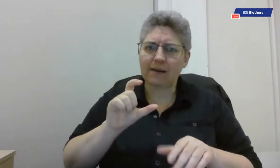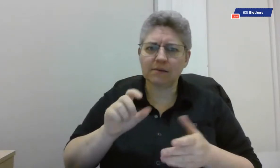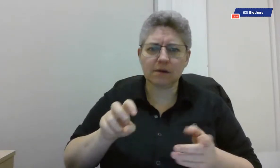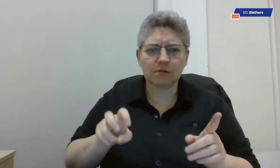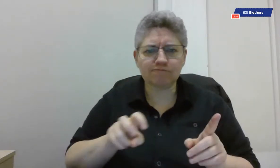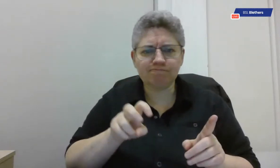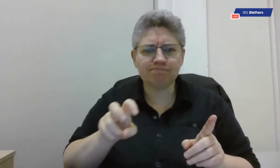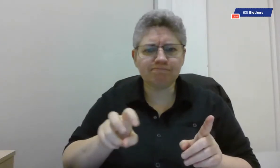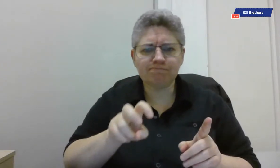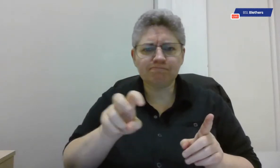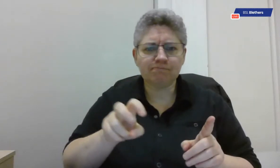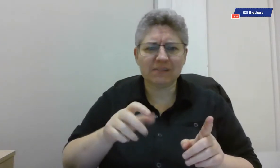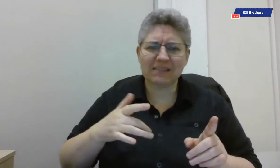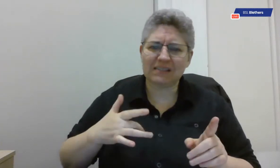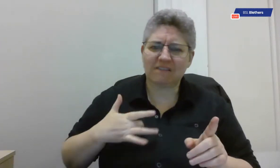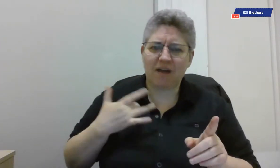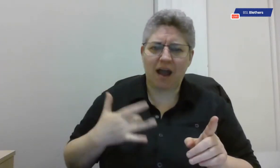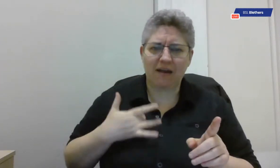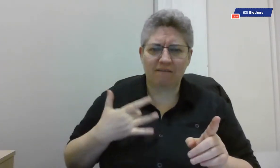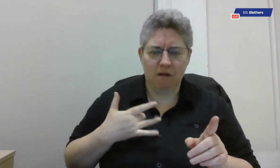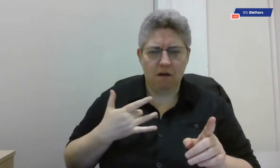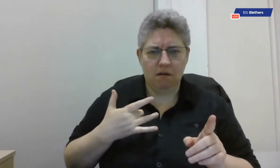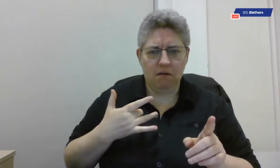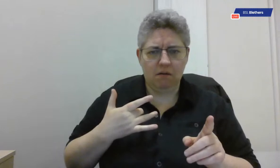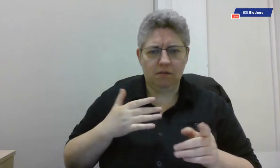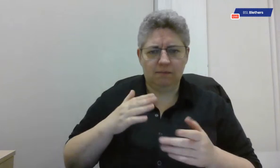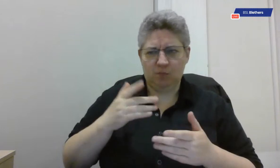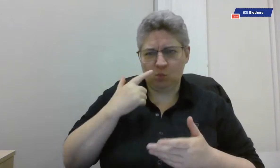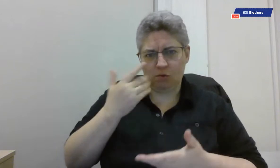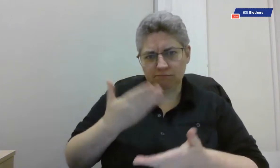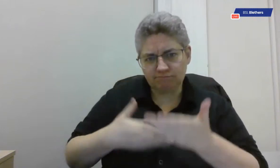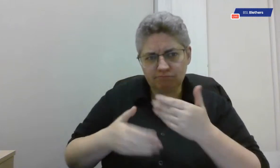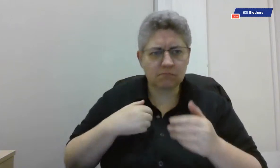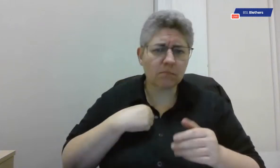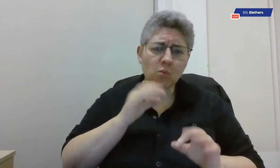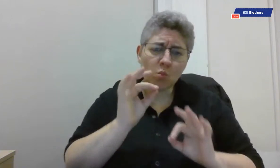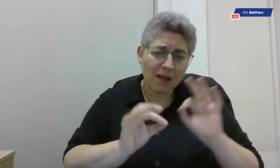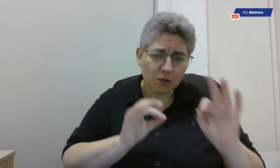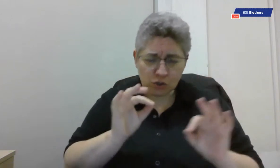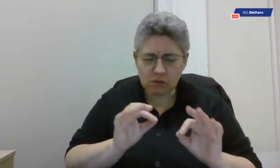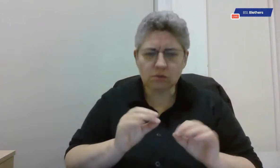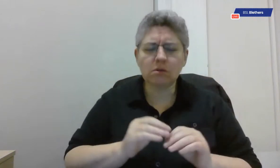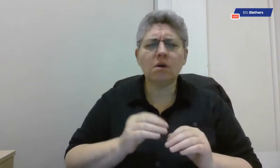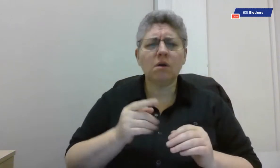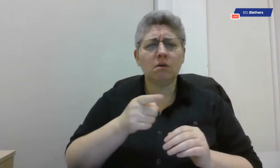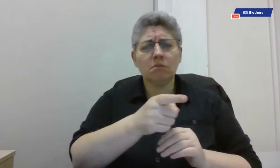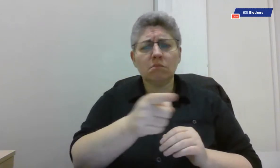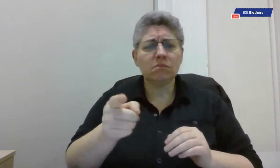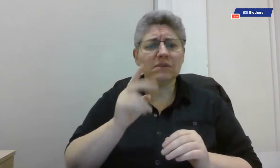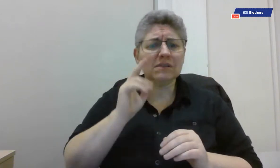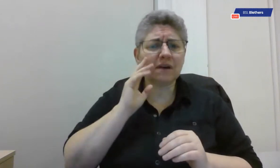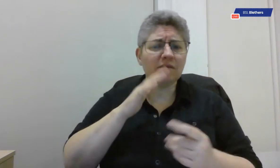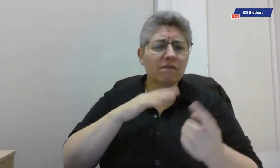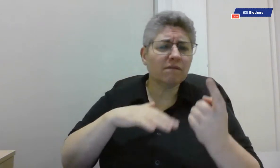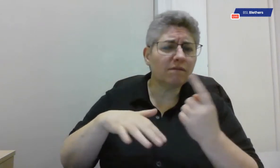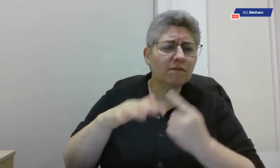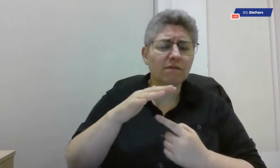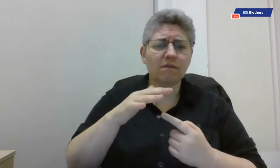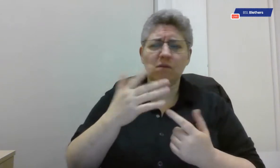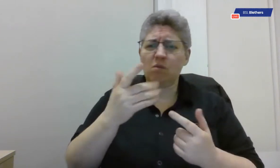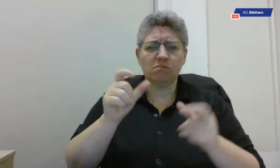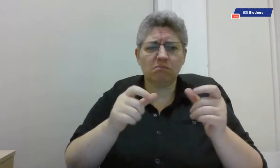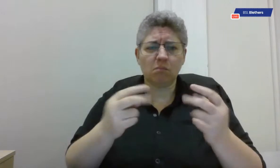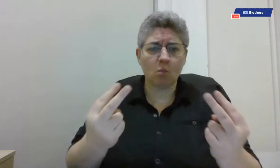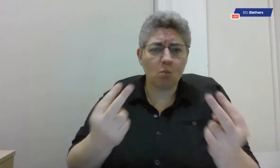cancer support, and also with someone who's a cancer survivor, and she'll be explaining about